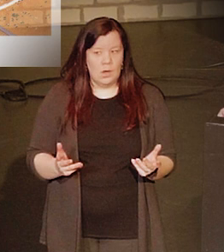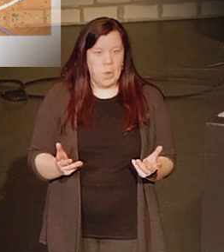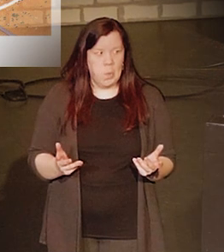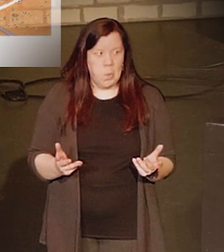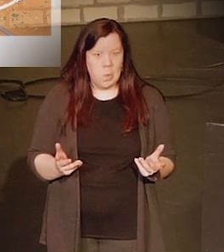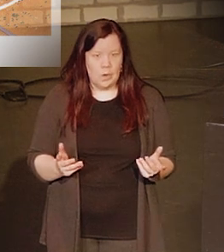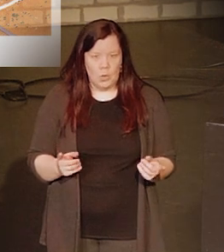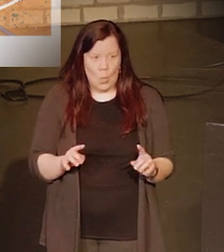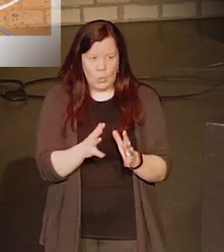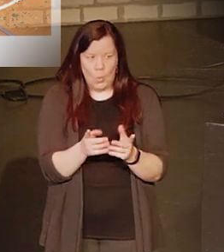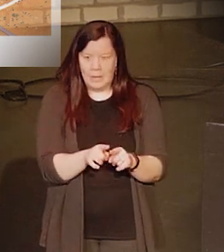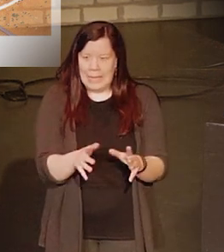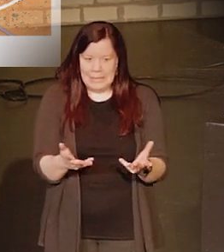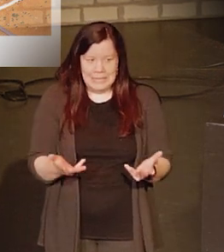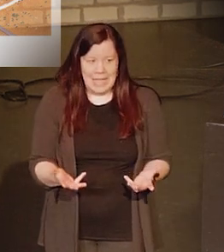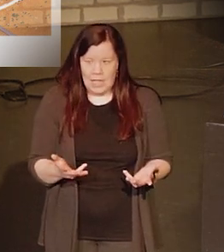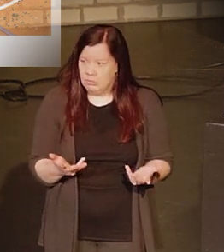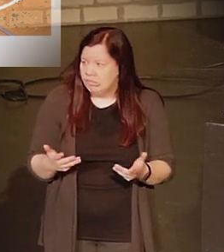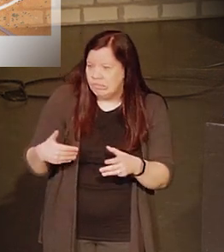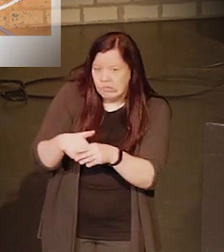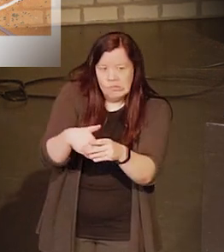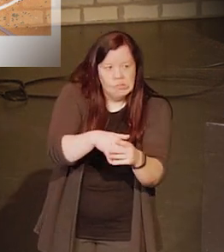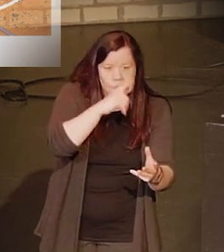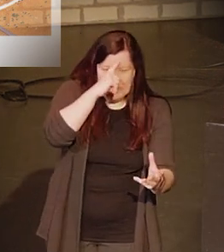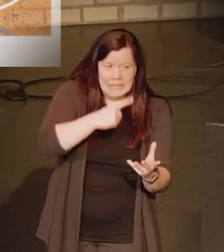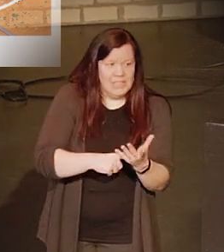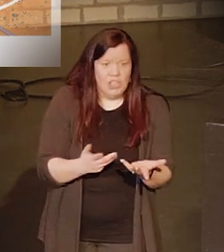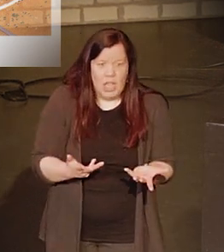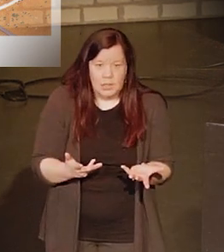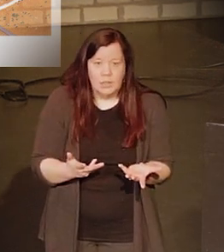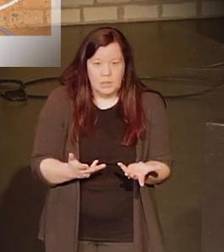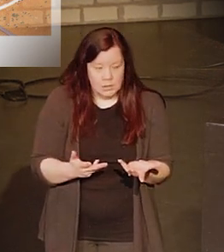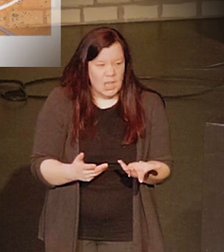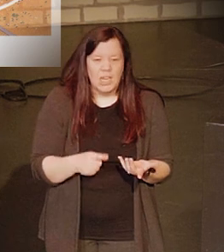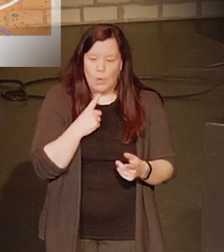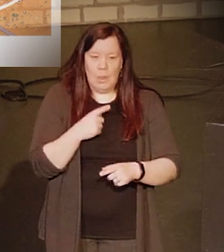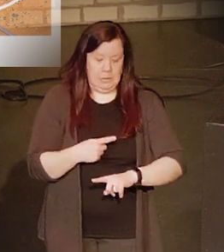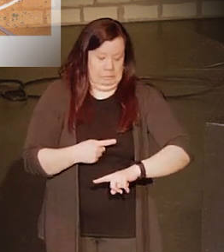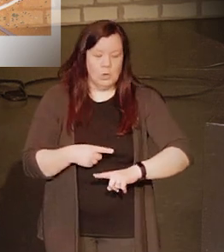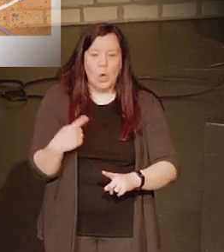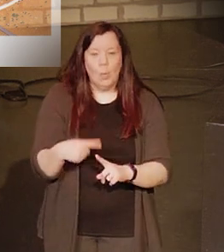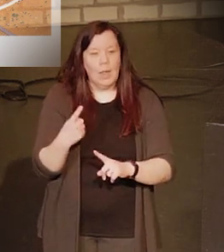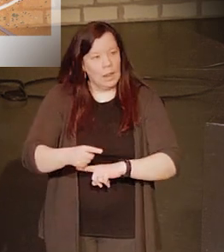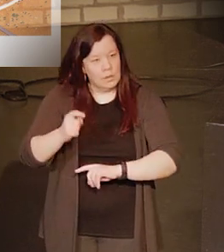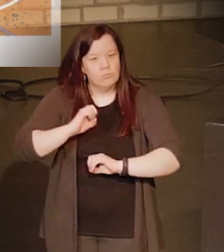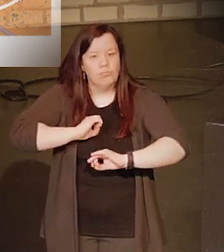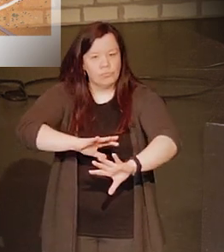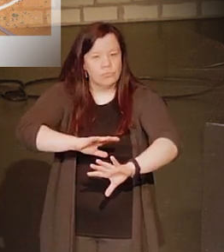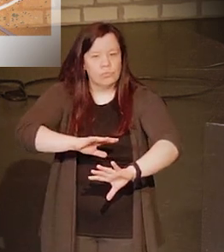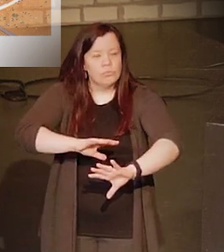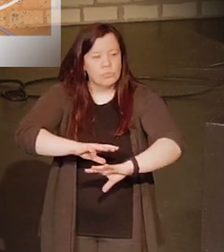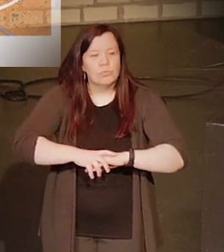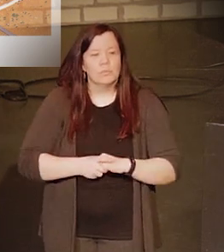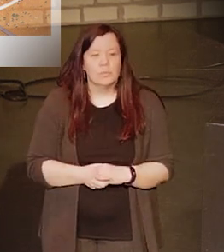world did Athens have to inhabit? What kind of decisions did it have to make? And we can speed through this fairly quickly, but